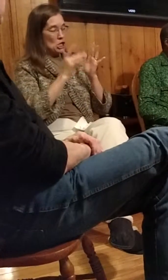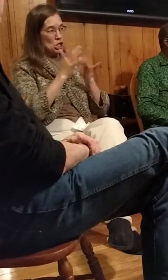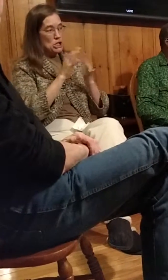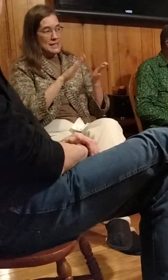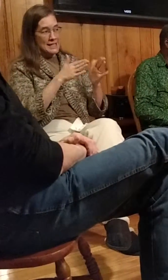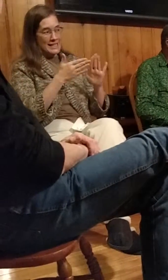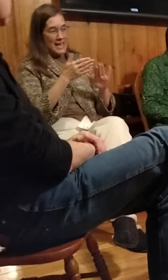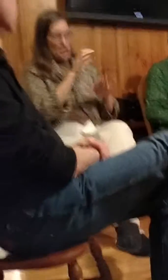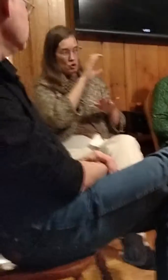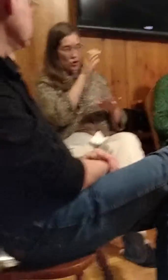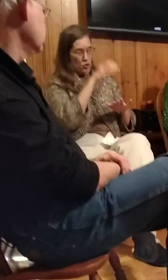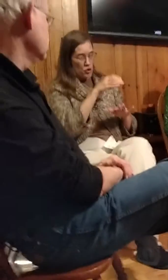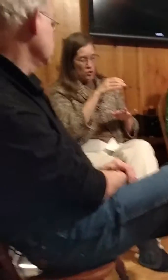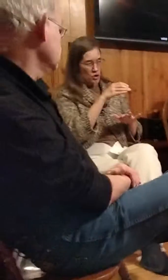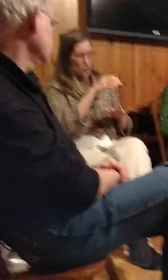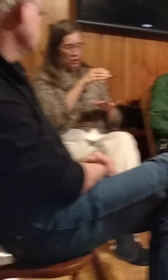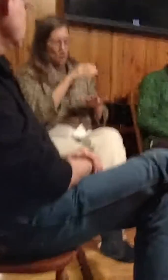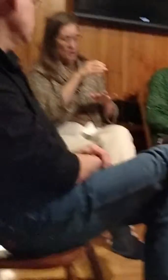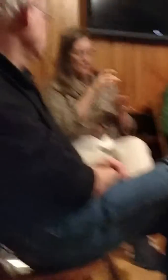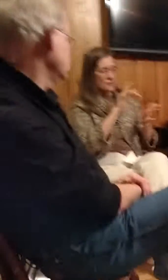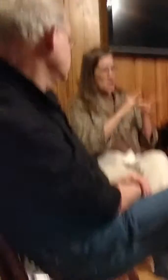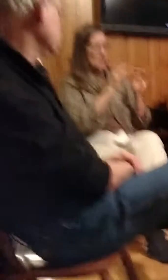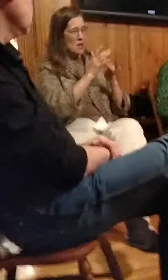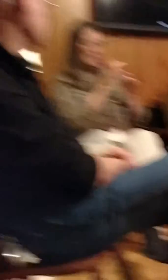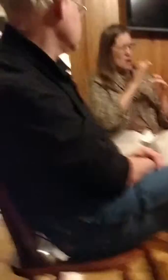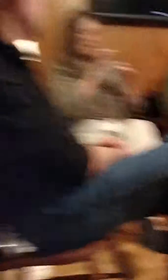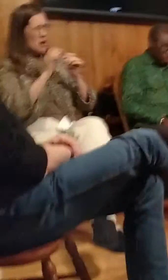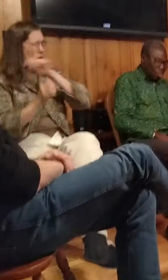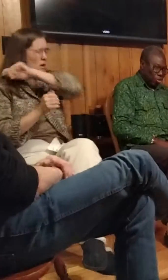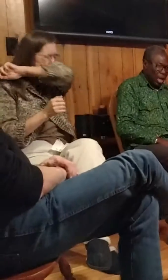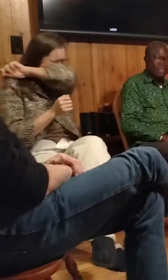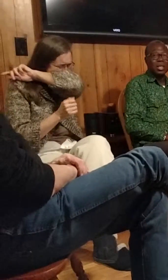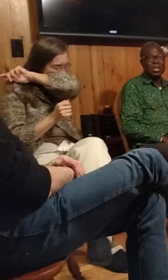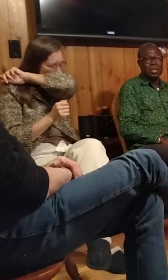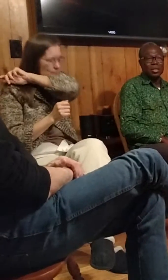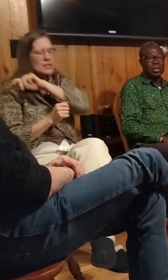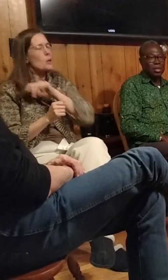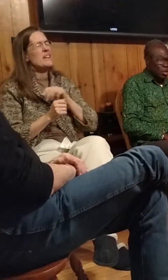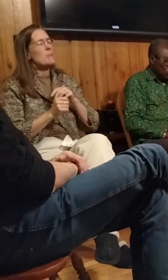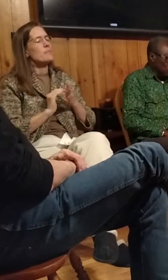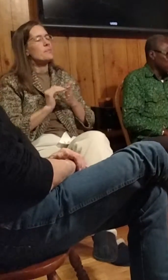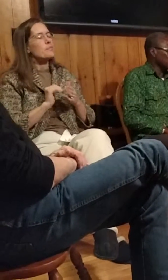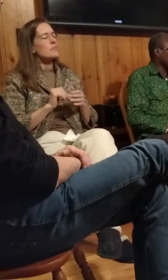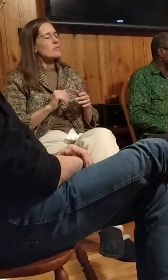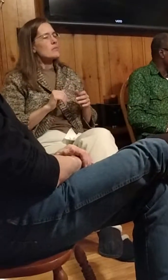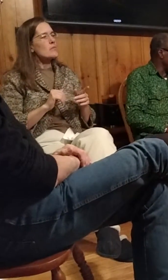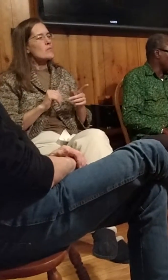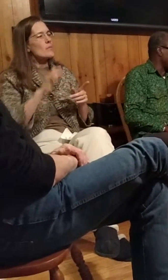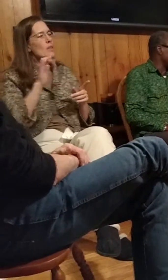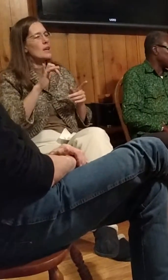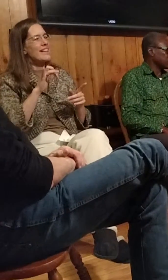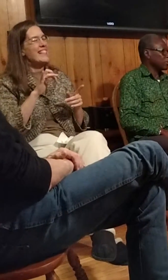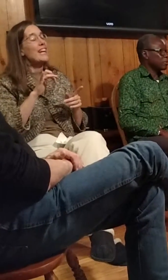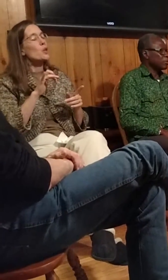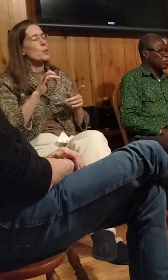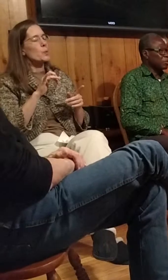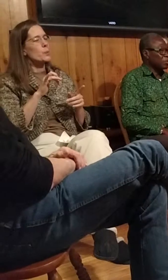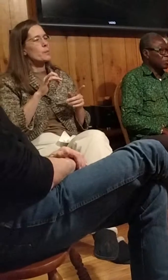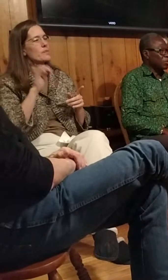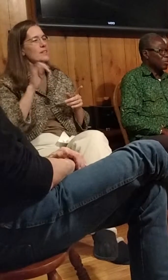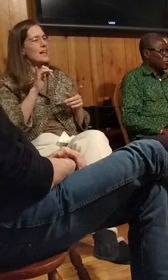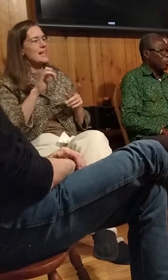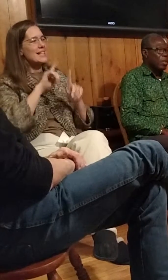Did Jesus Christ saved? And the question was to be answered using the